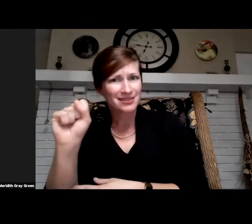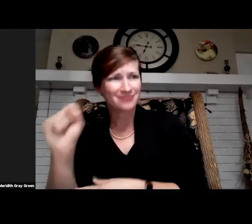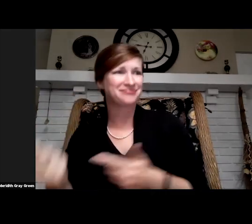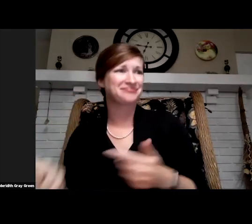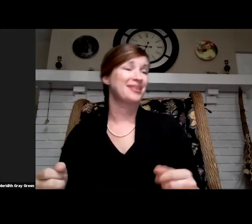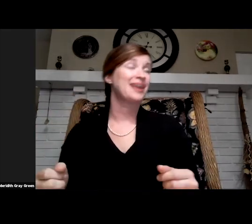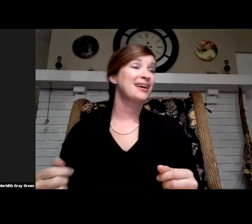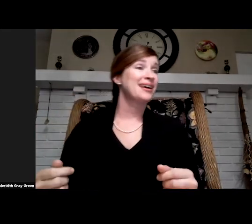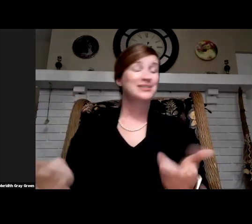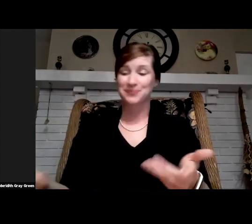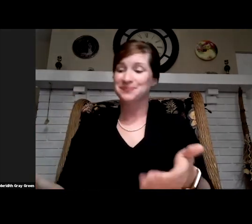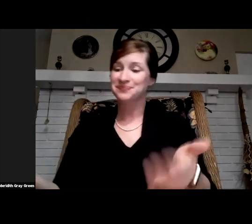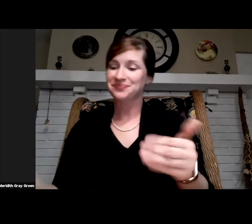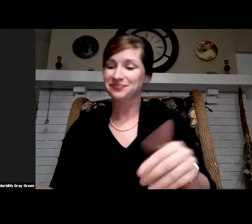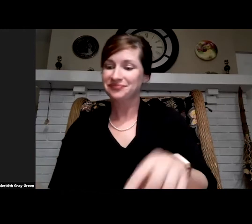cells.